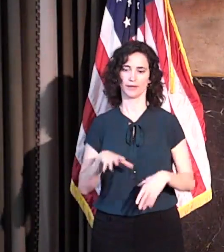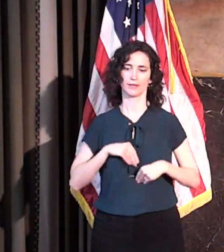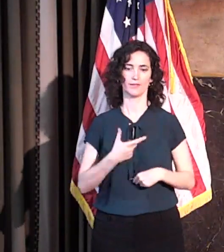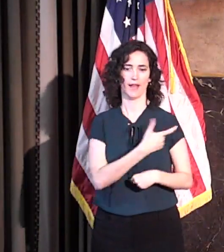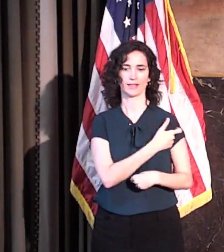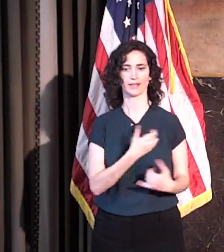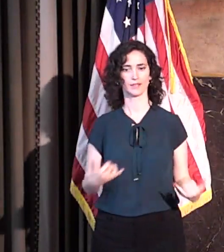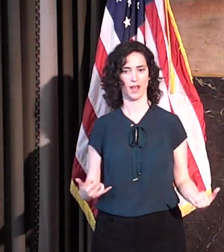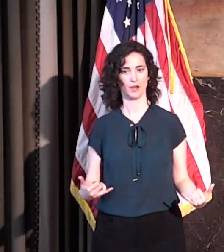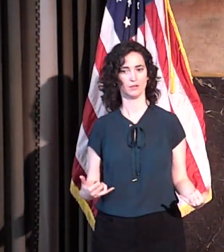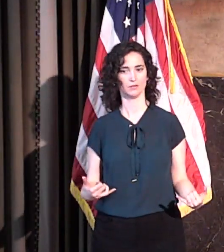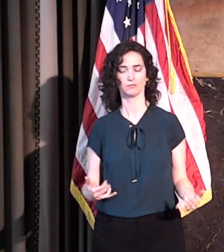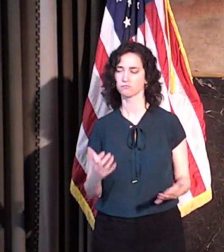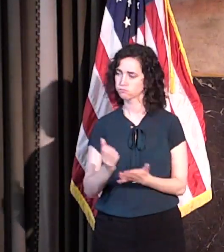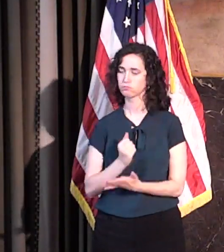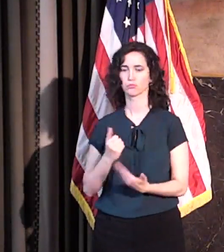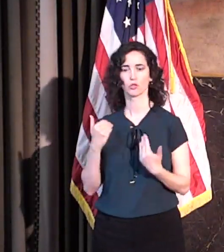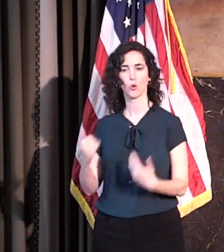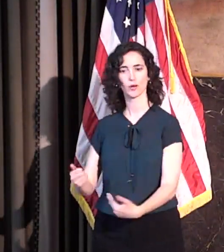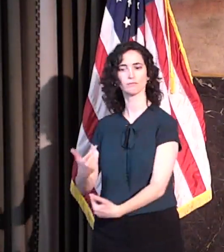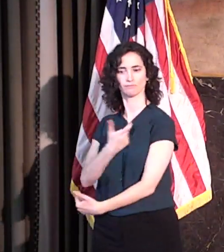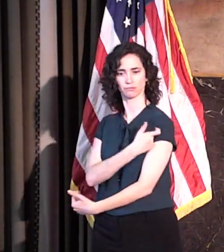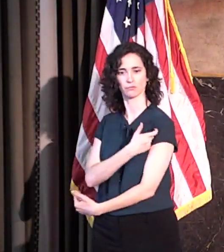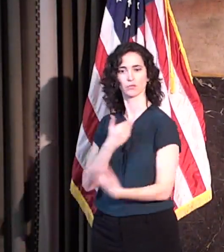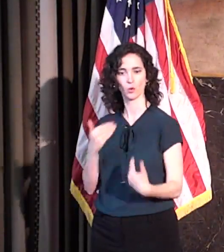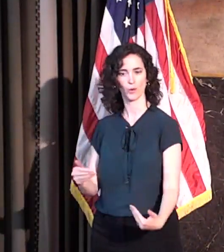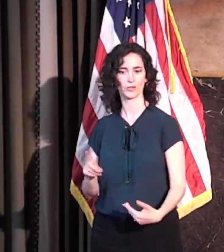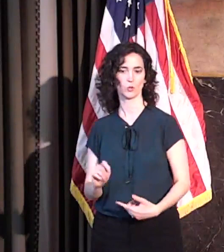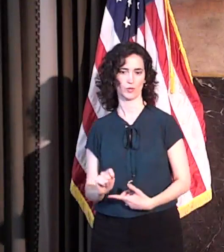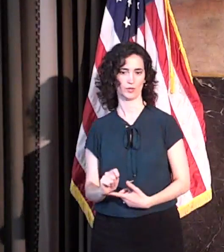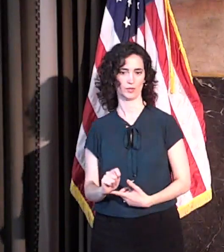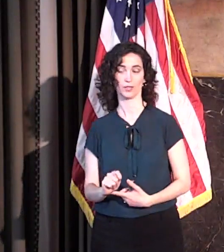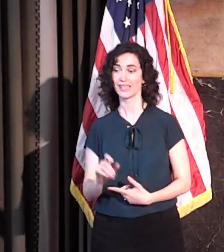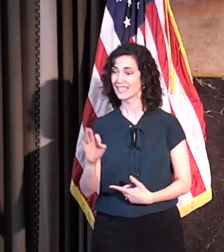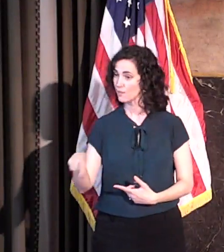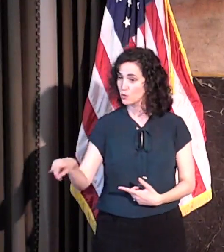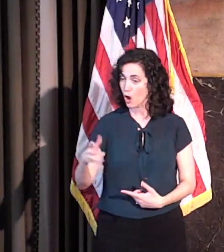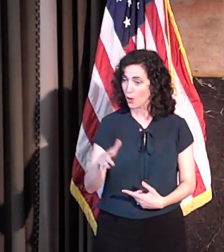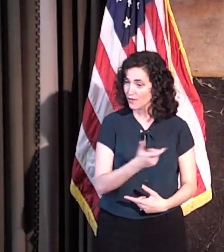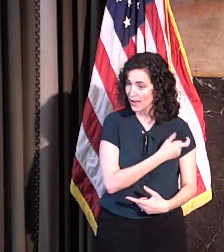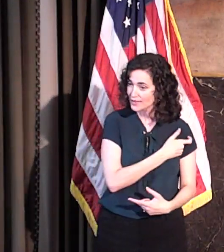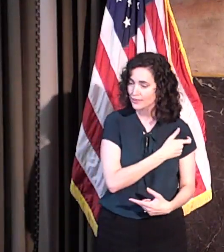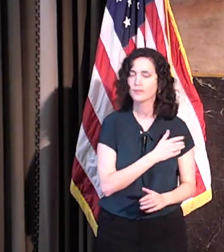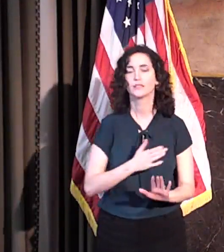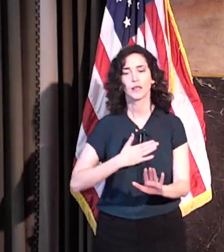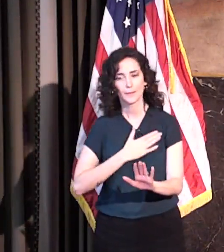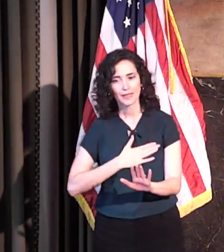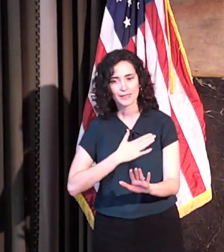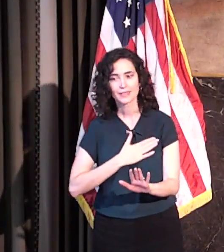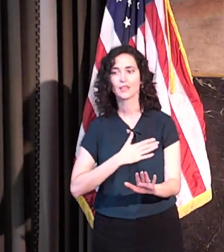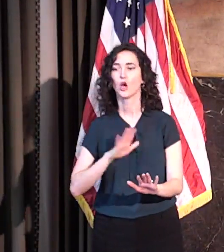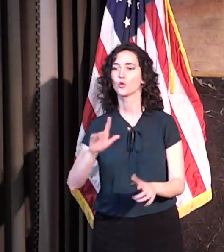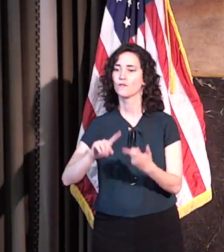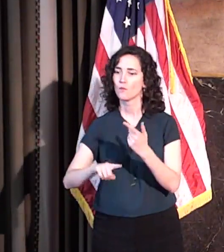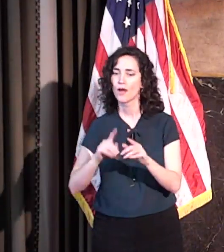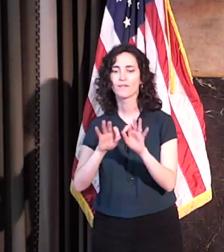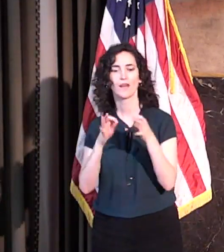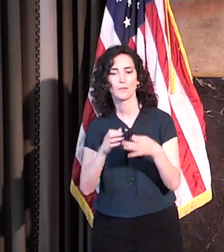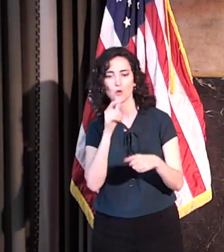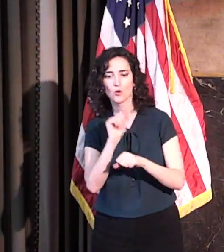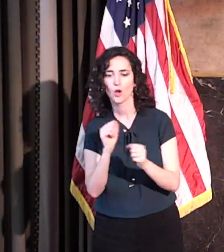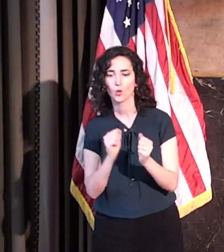Take the opportunity, get vaccinated. If you've already been vaccinated, again, I'm going to encourage you to reach out to your friends, family, and